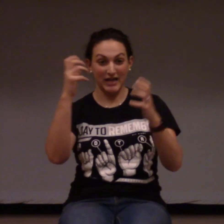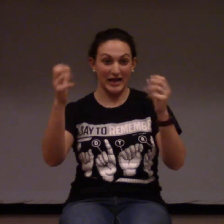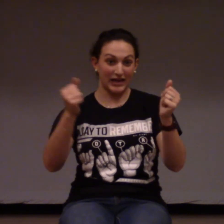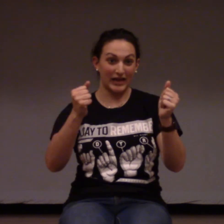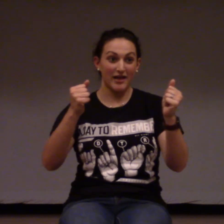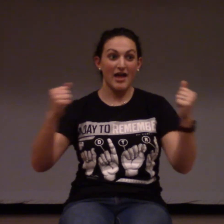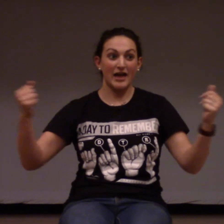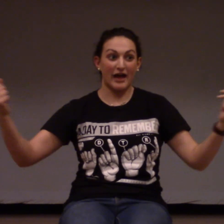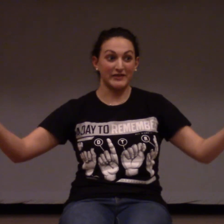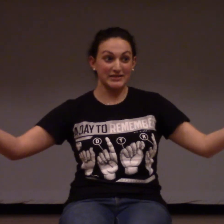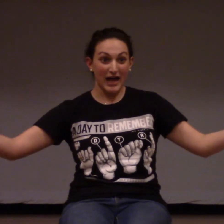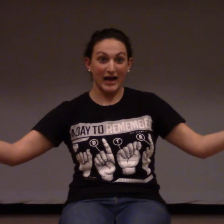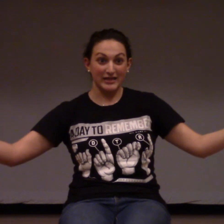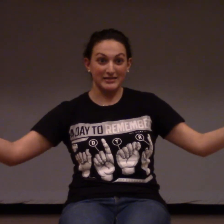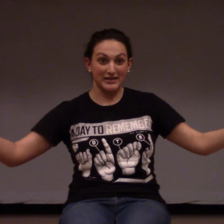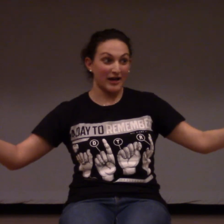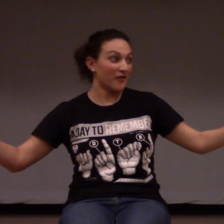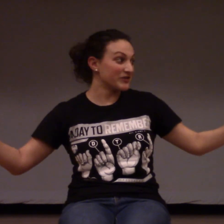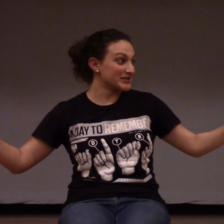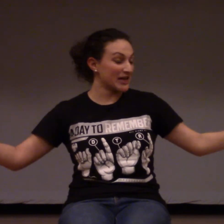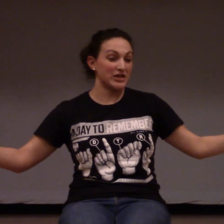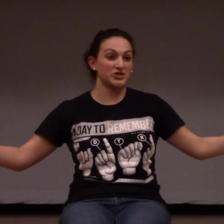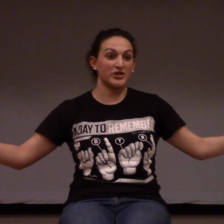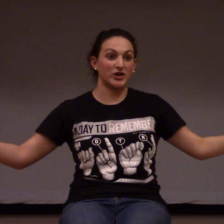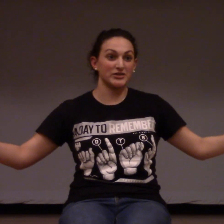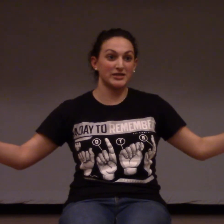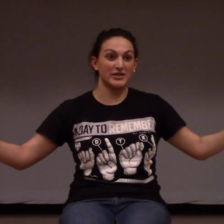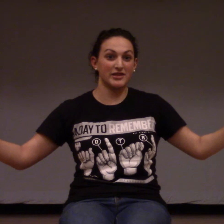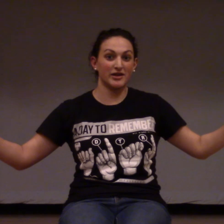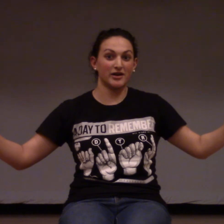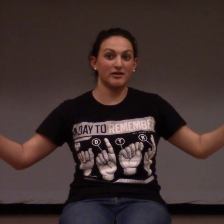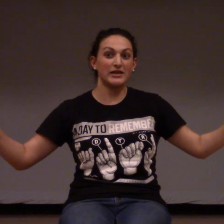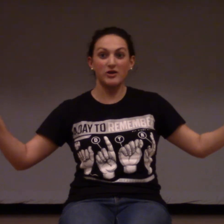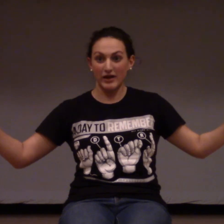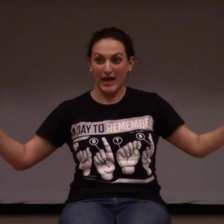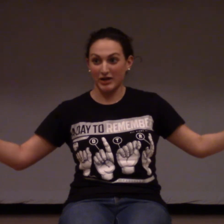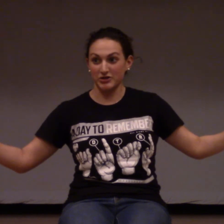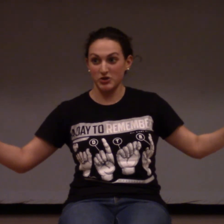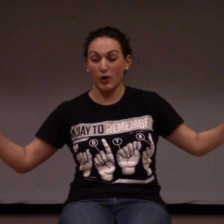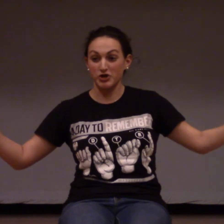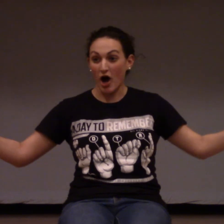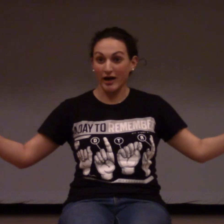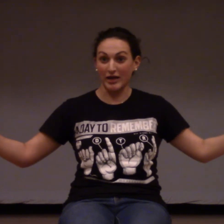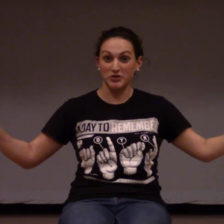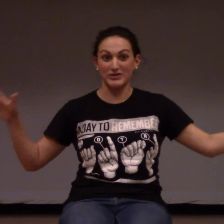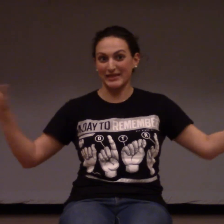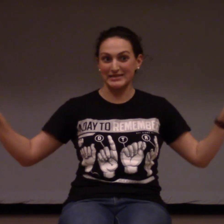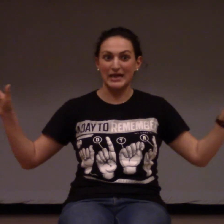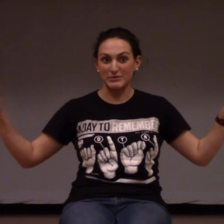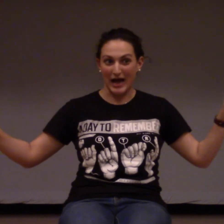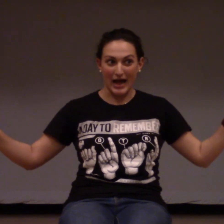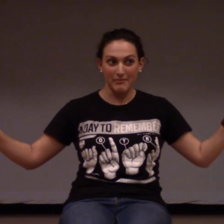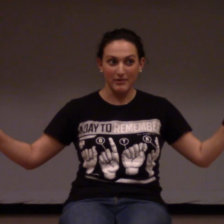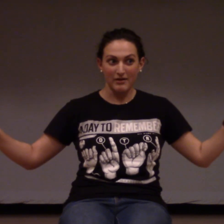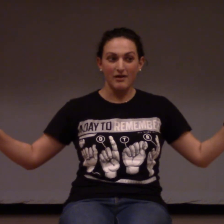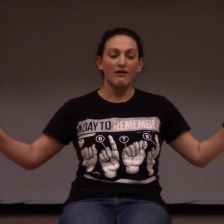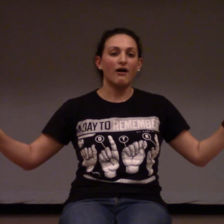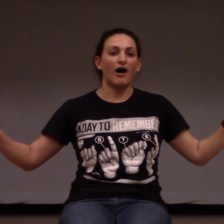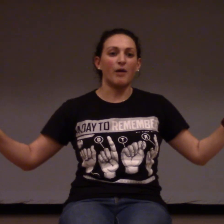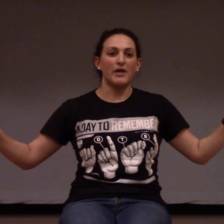signing, and on the sides of the stage, there's the hearing actors who are talking, so it's at the same time. And they